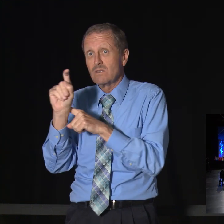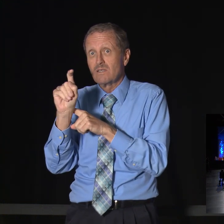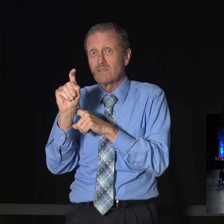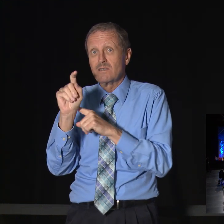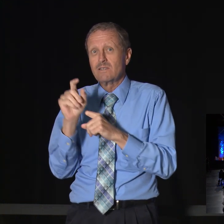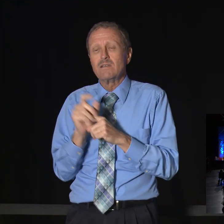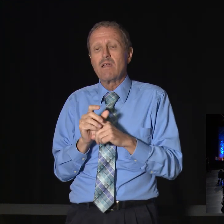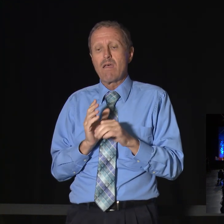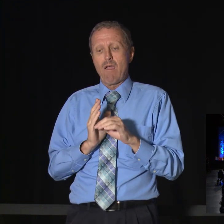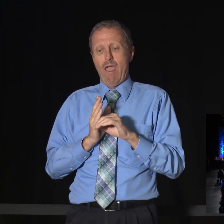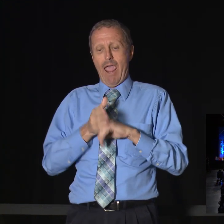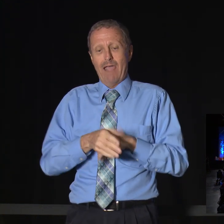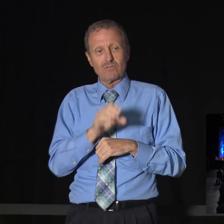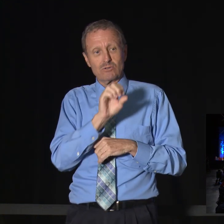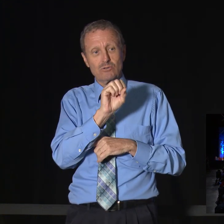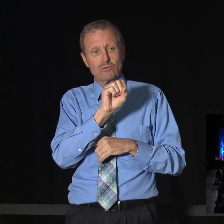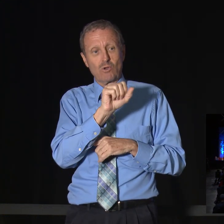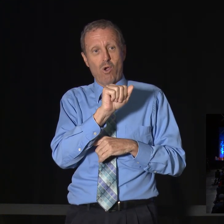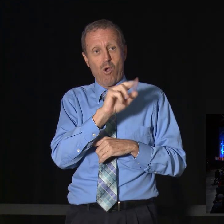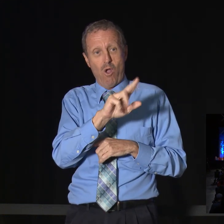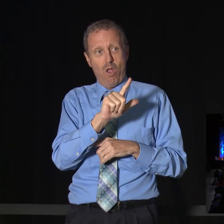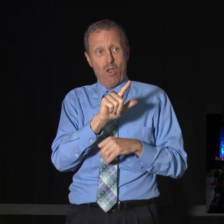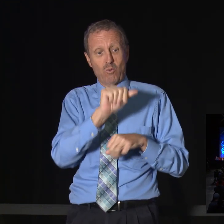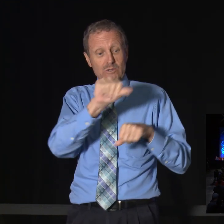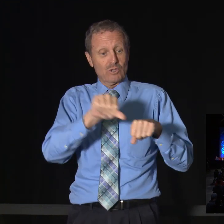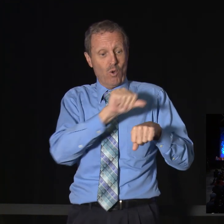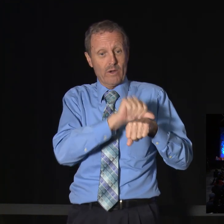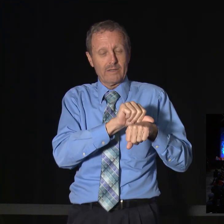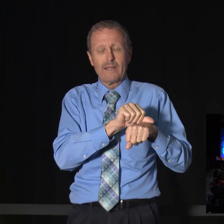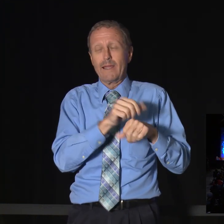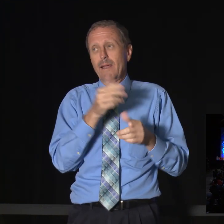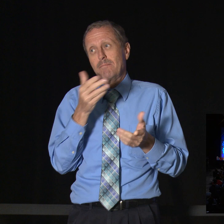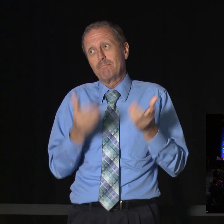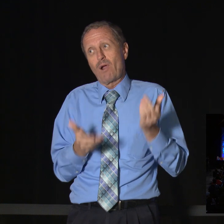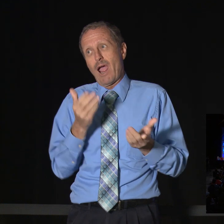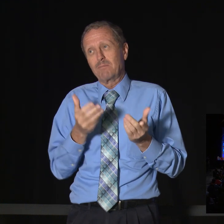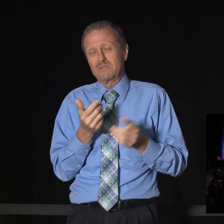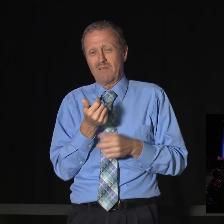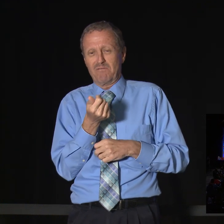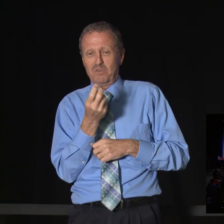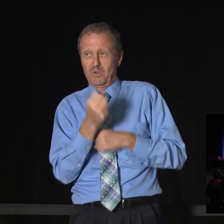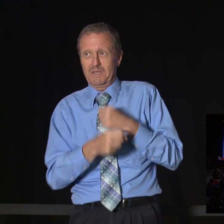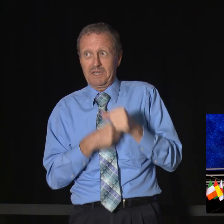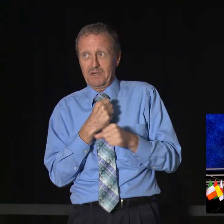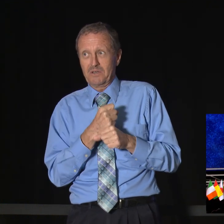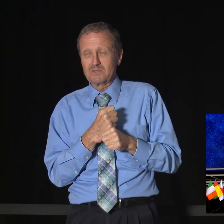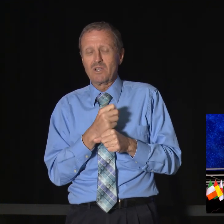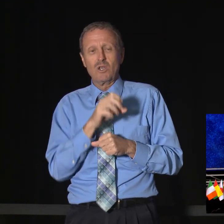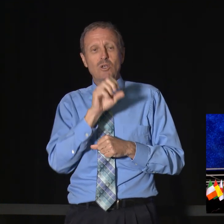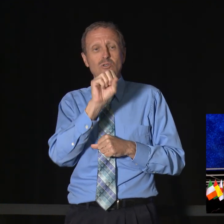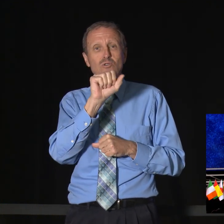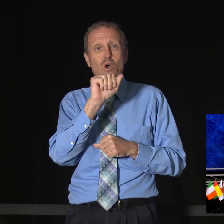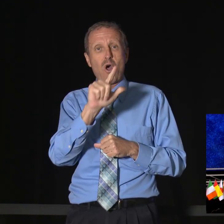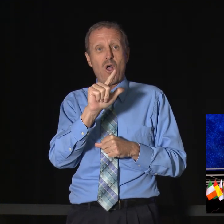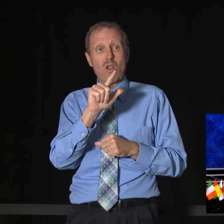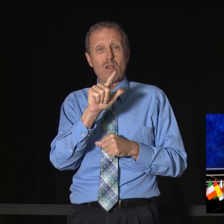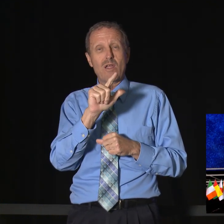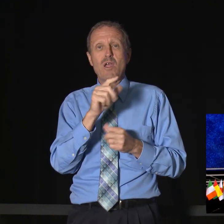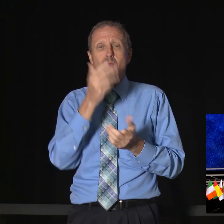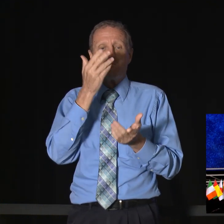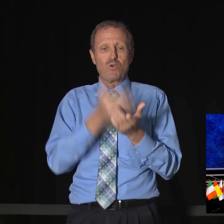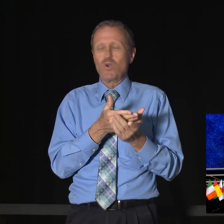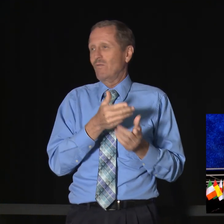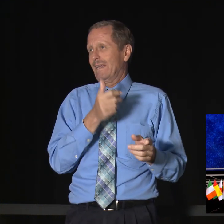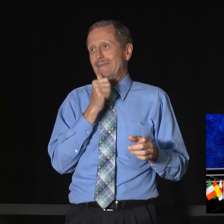Very shortly after Saul was anointed, perhaps just a few years, Saul proved that he was unworthy